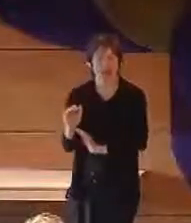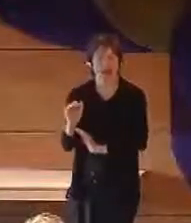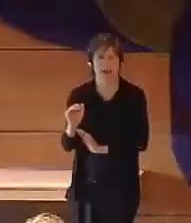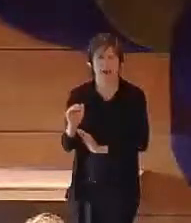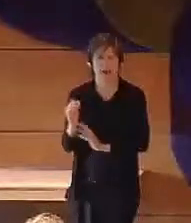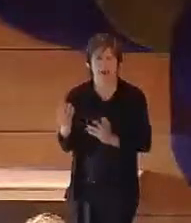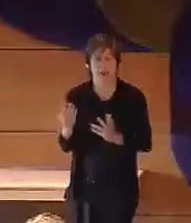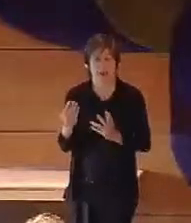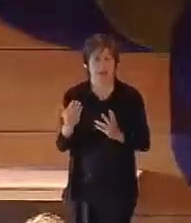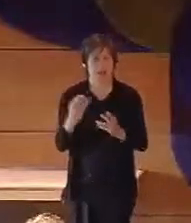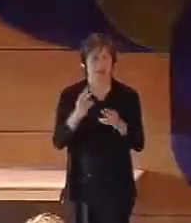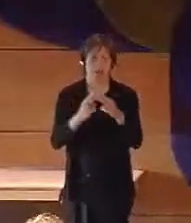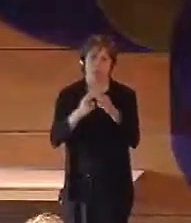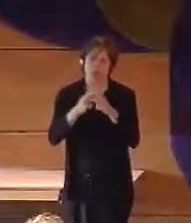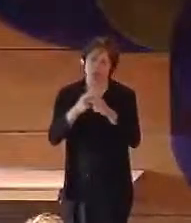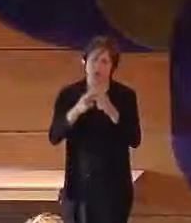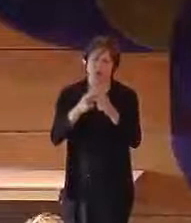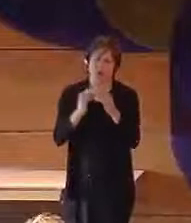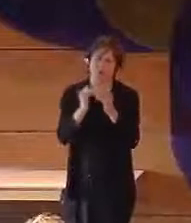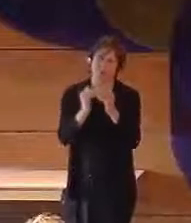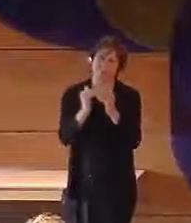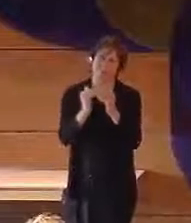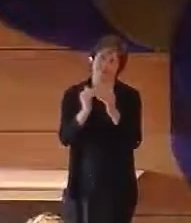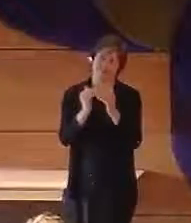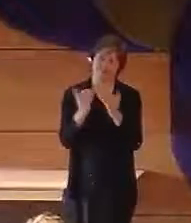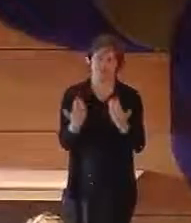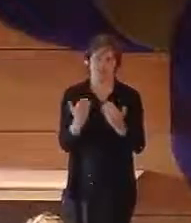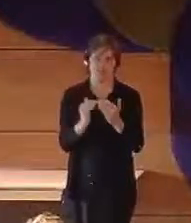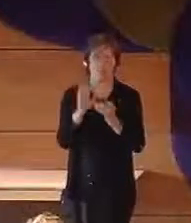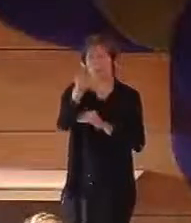this is a combination of different hormones. And then right at the top,